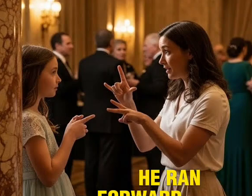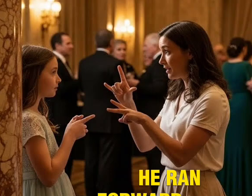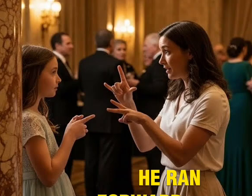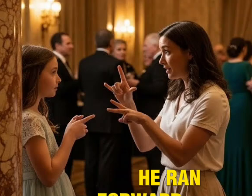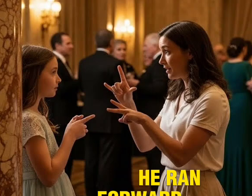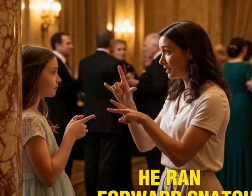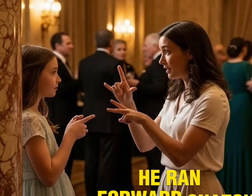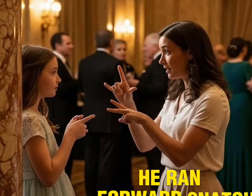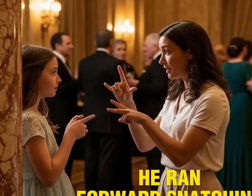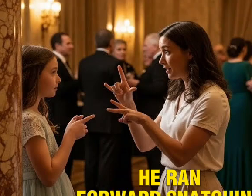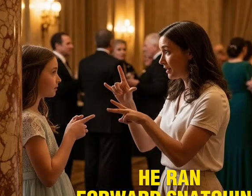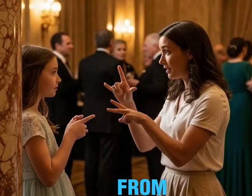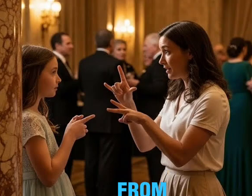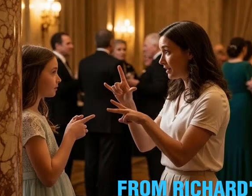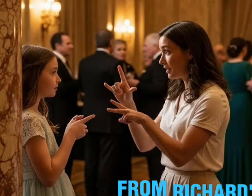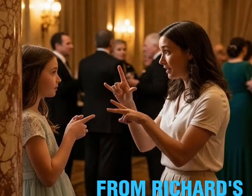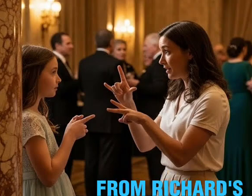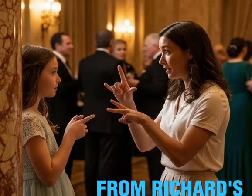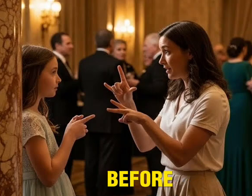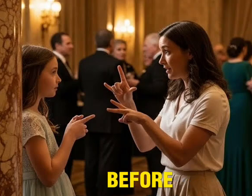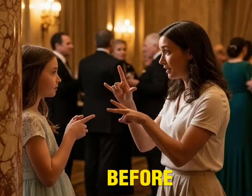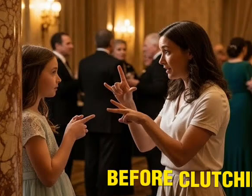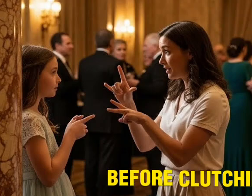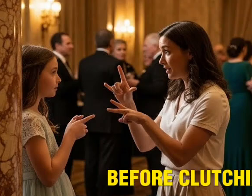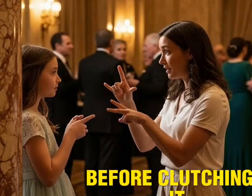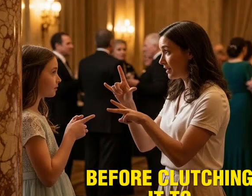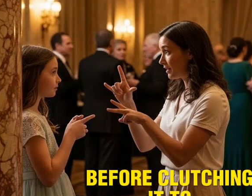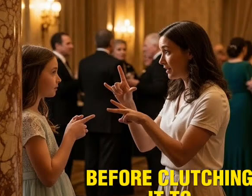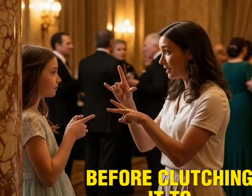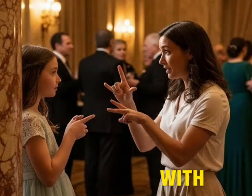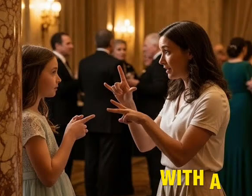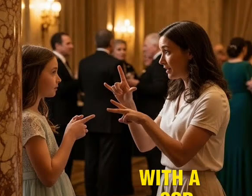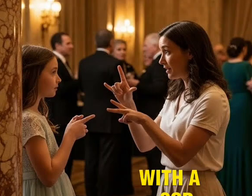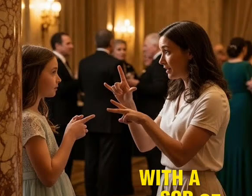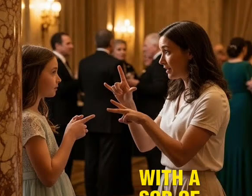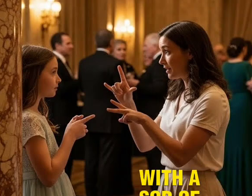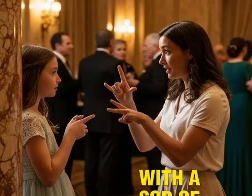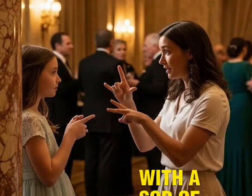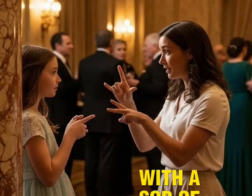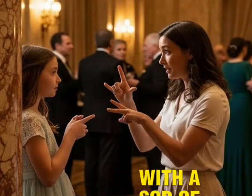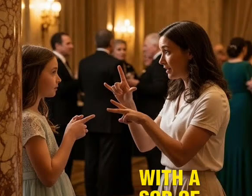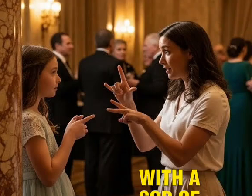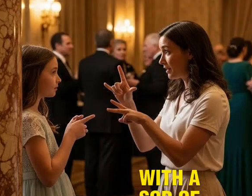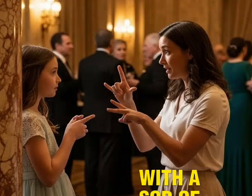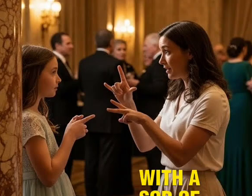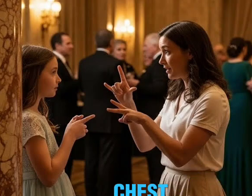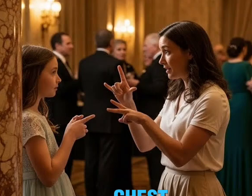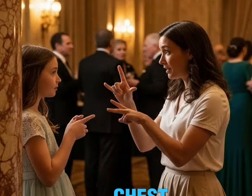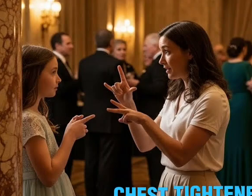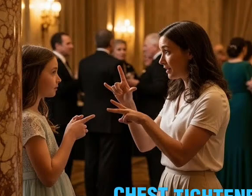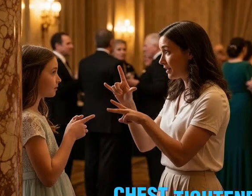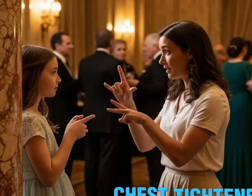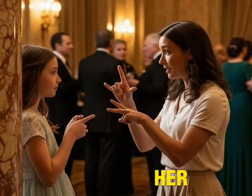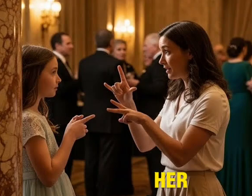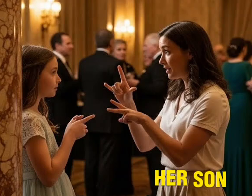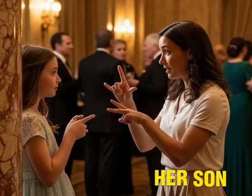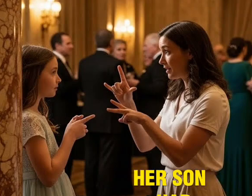forward, snatching the toy from Richard's hands before clutching it to his chest with a sob of relief. Claire's chest tightened. Her son had his